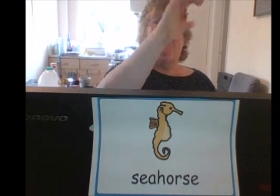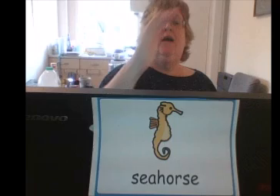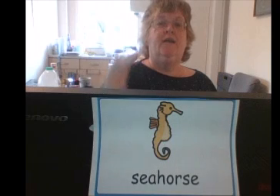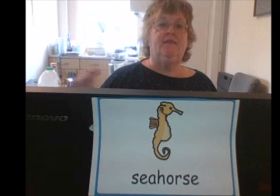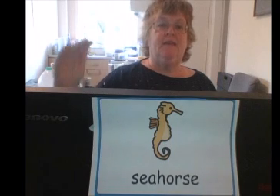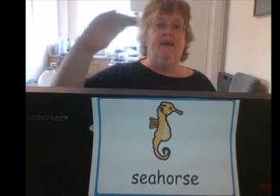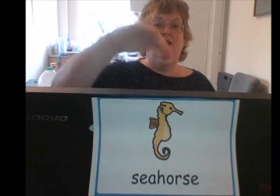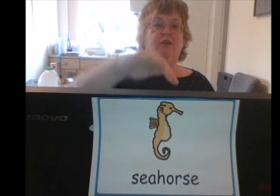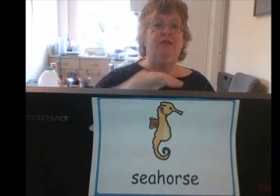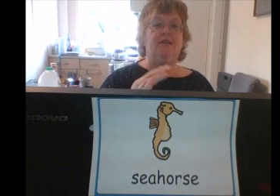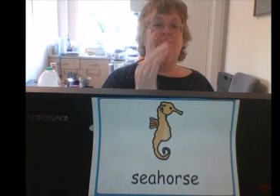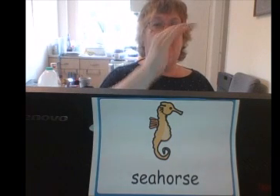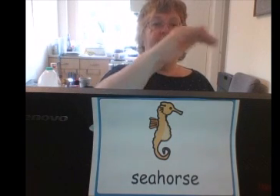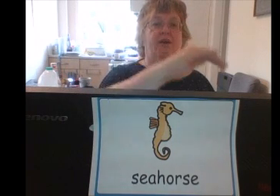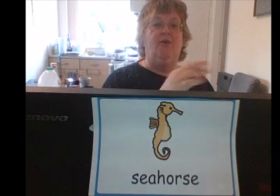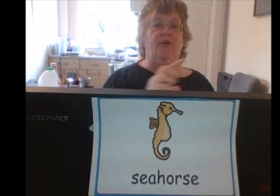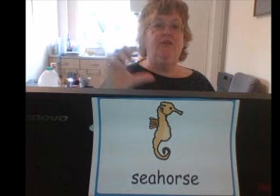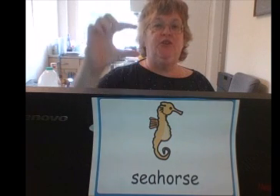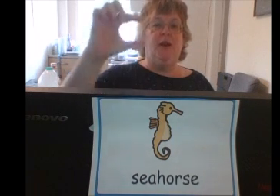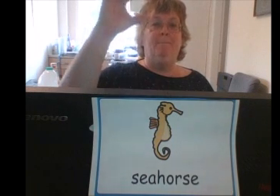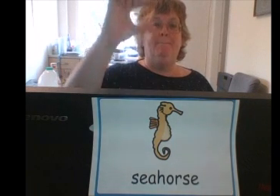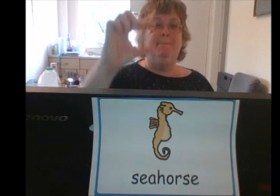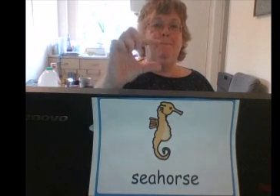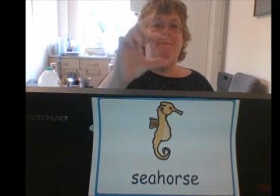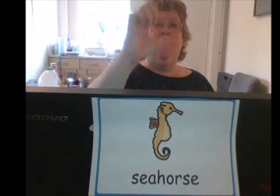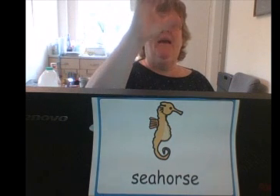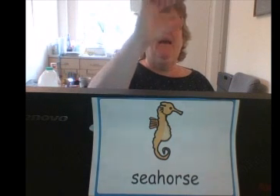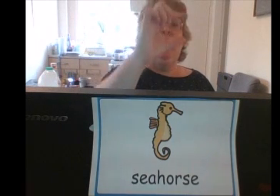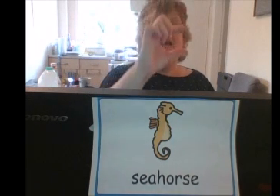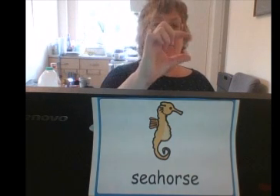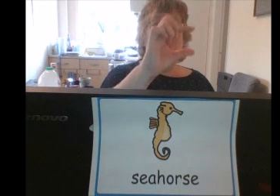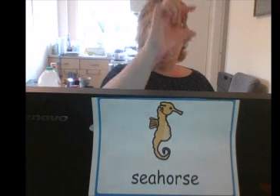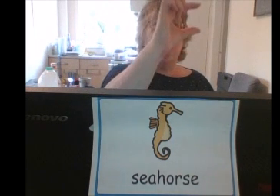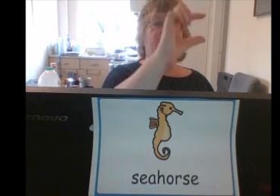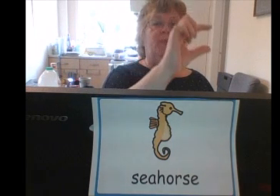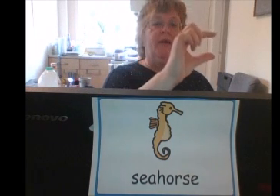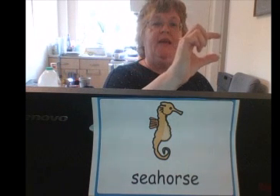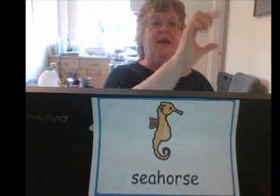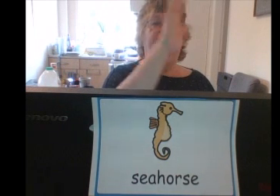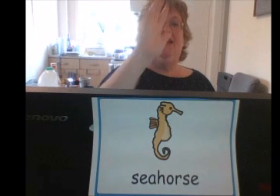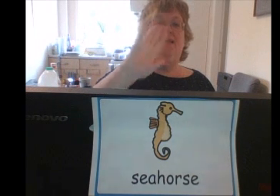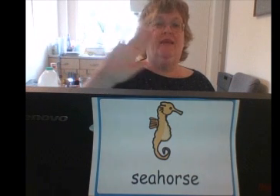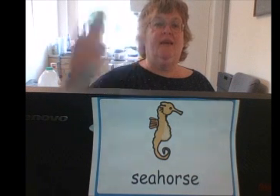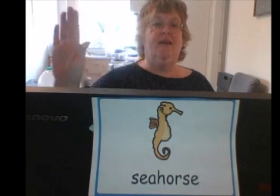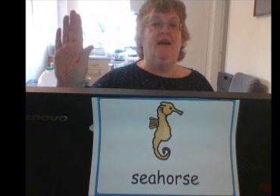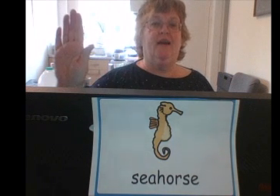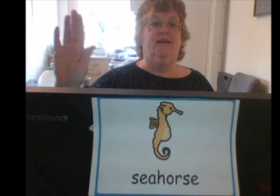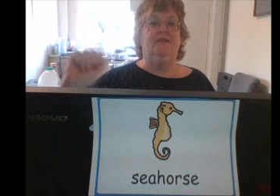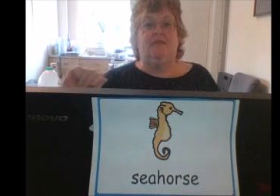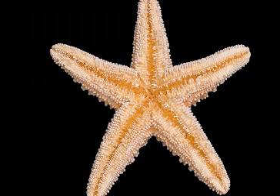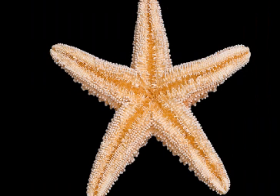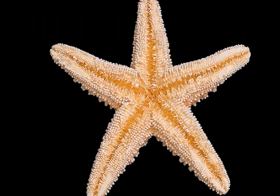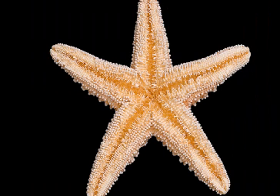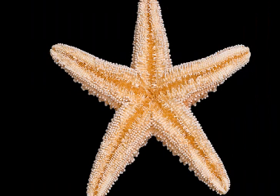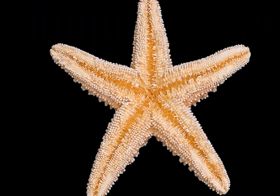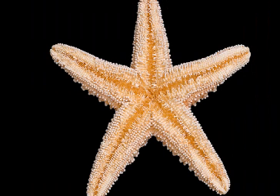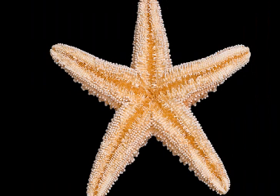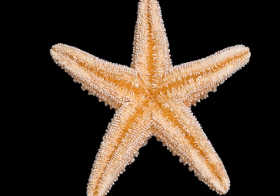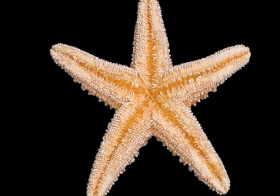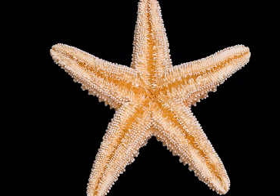A seahorse is very jumpy. It couldn't be anything else.